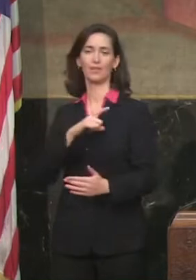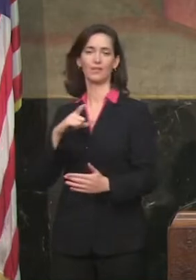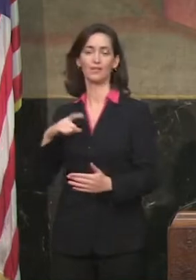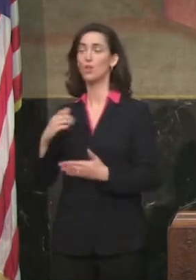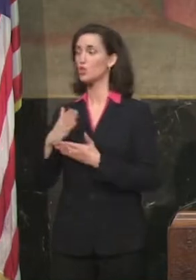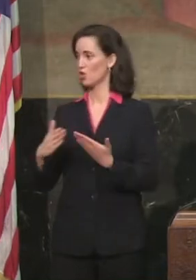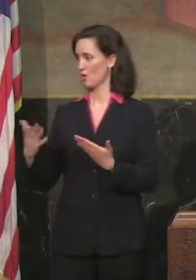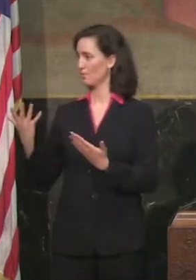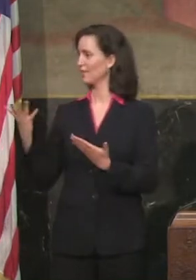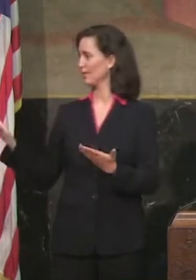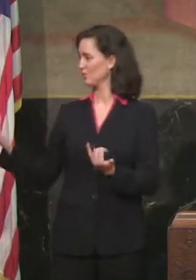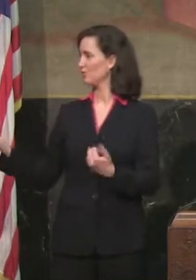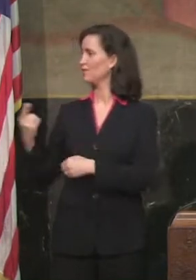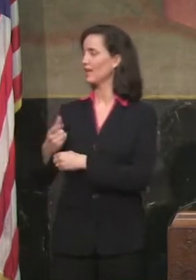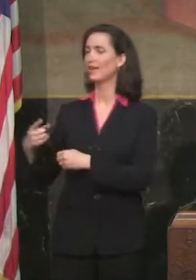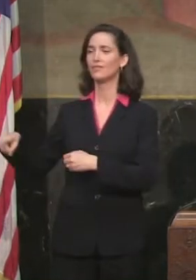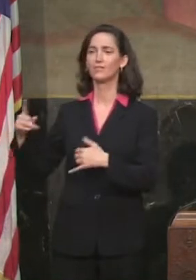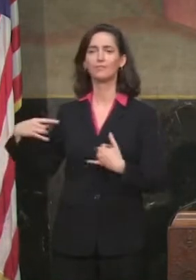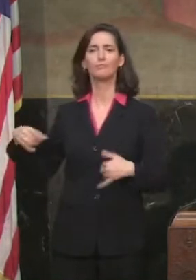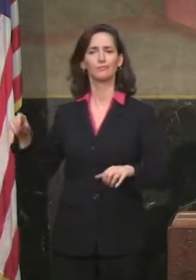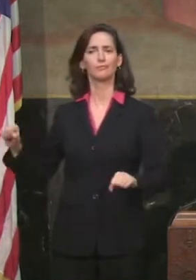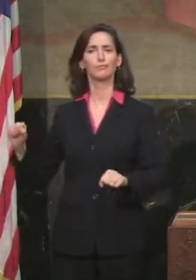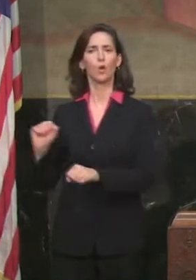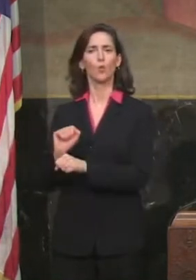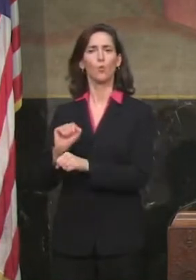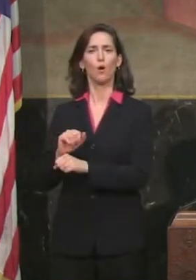whom are present today, for their hard work.